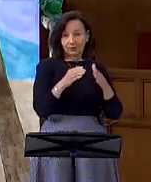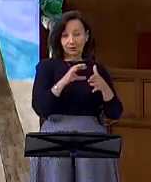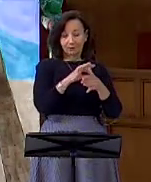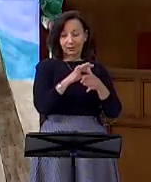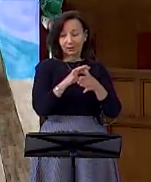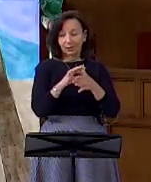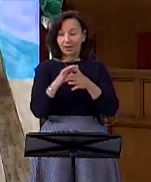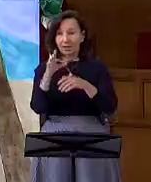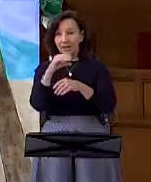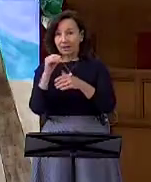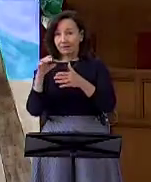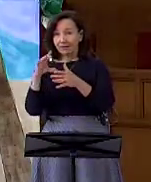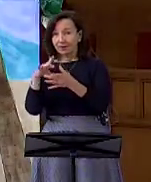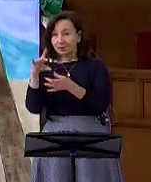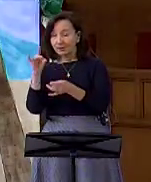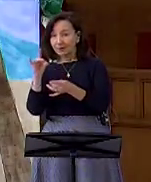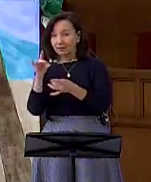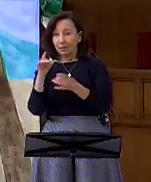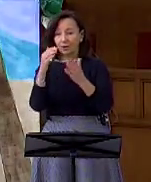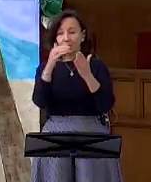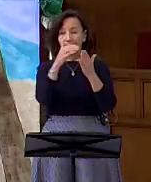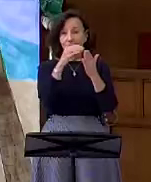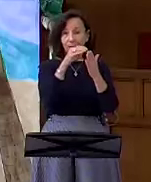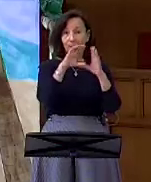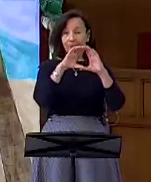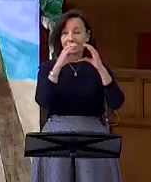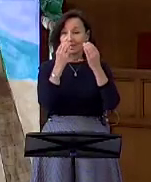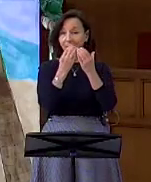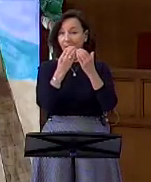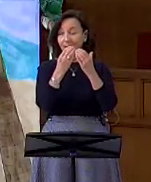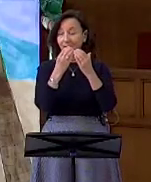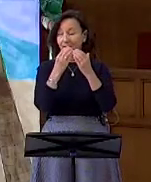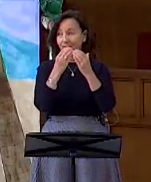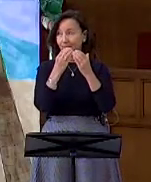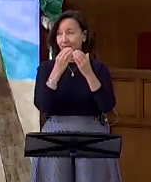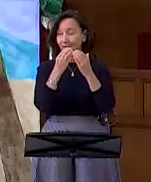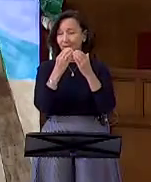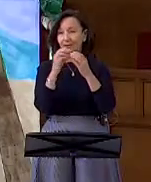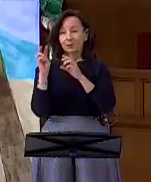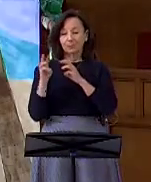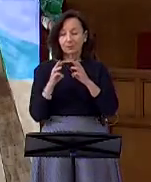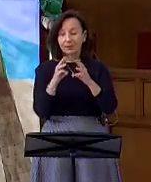are each characterized by a certain manner of thinking.